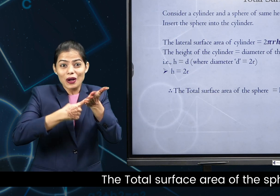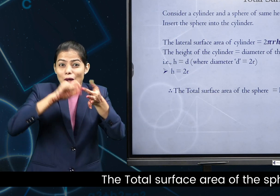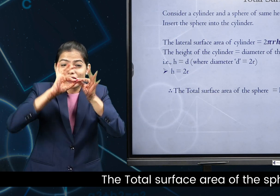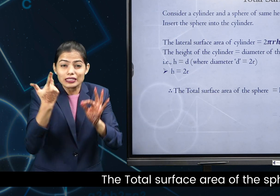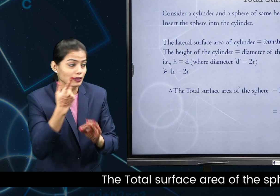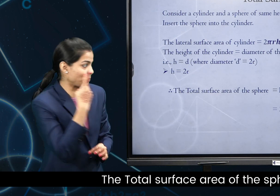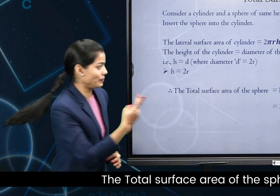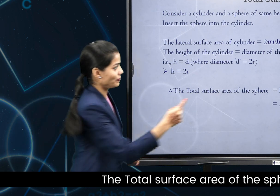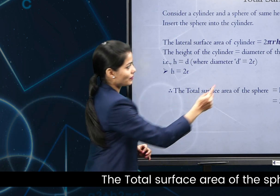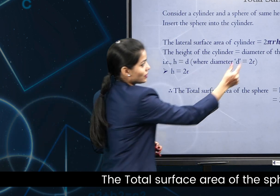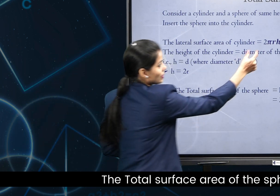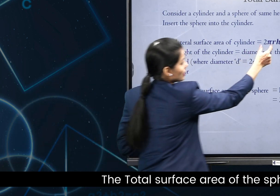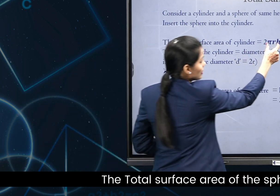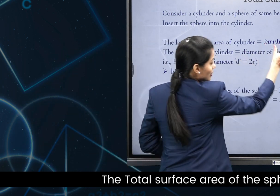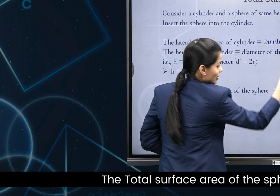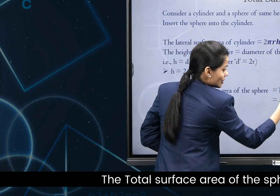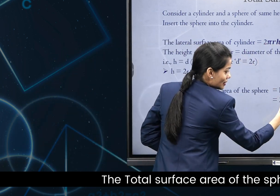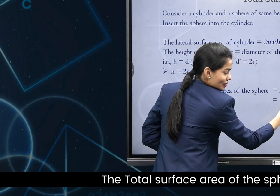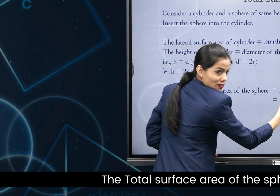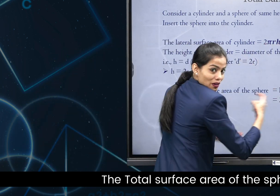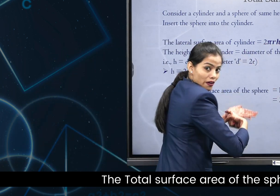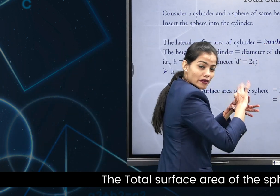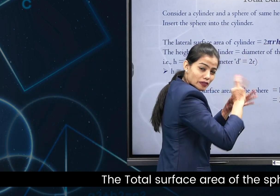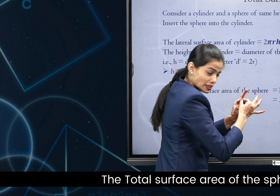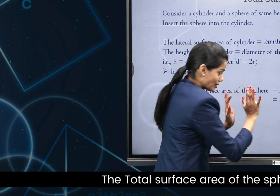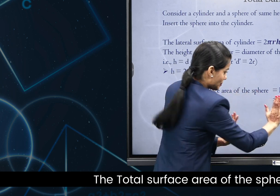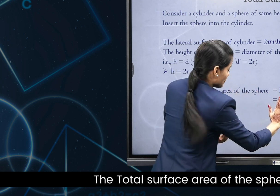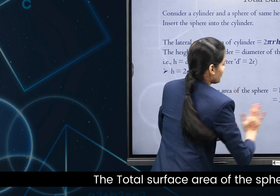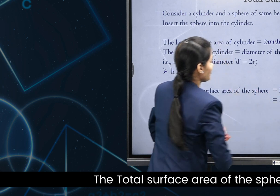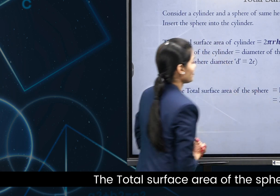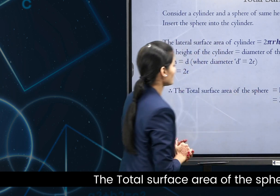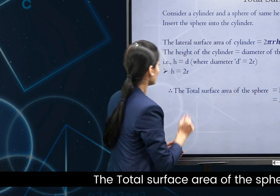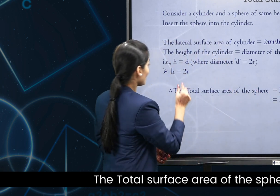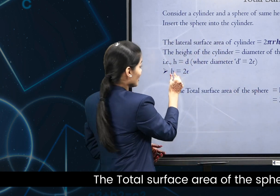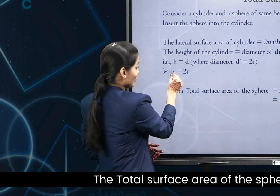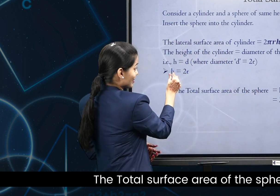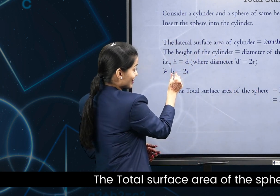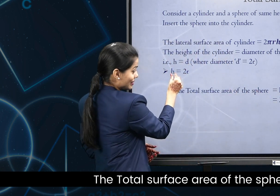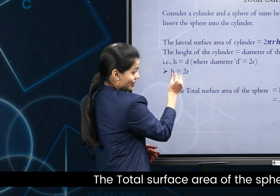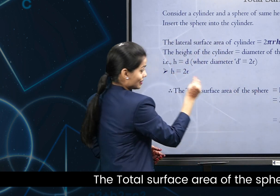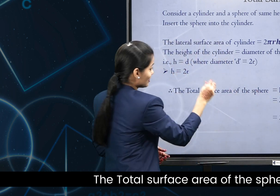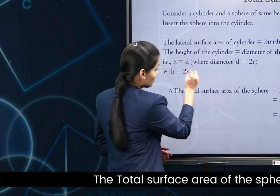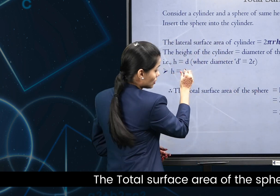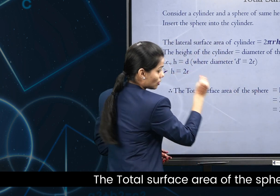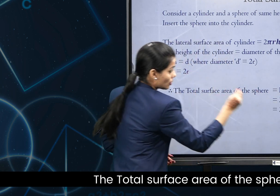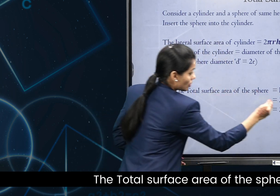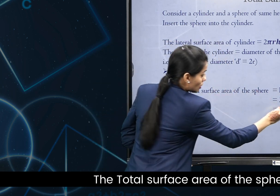is equal to 2 pi RH is equal to 2 pi r into 2r